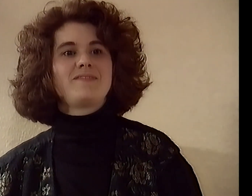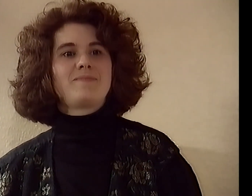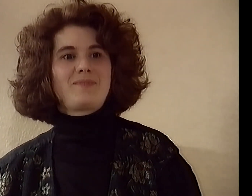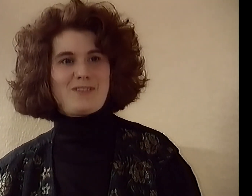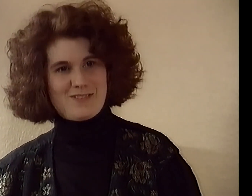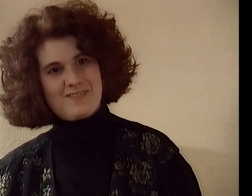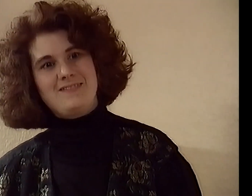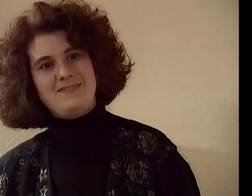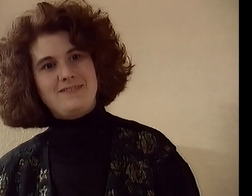Uh-huh.